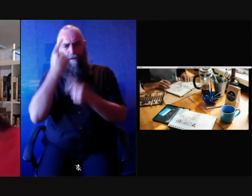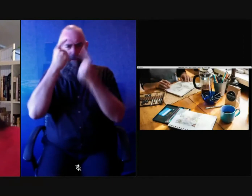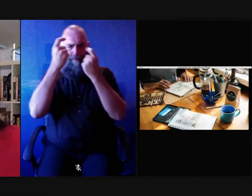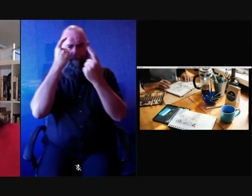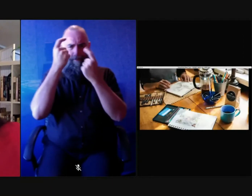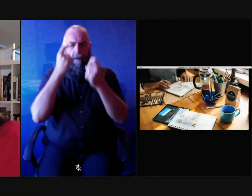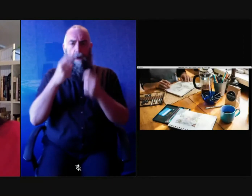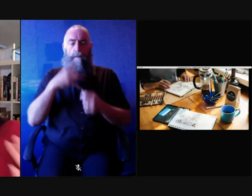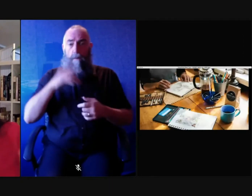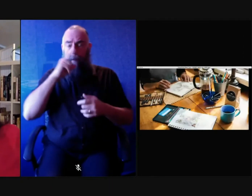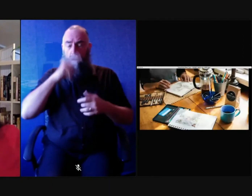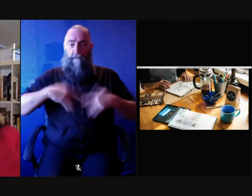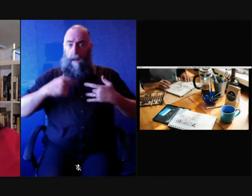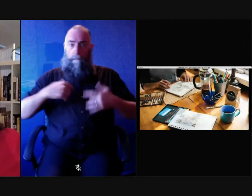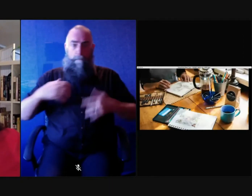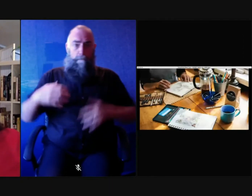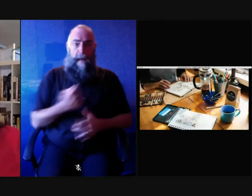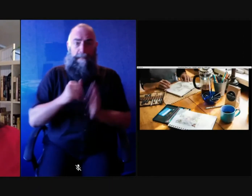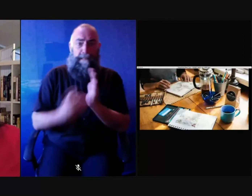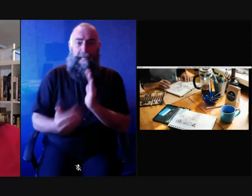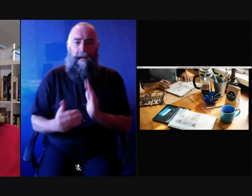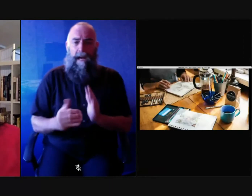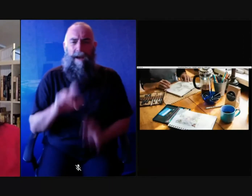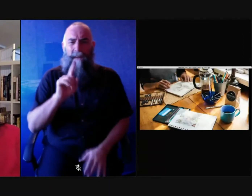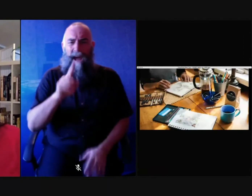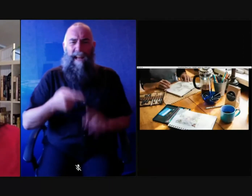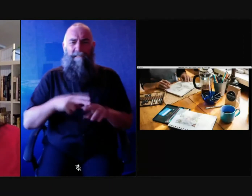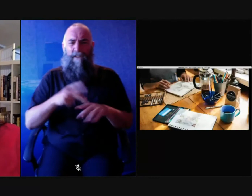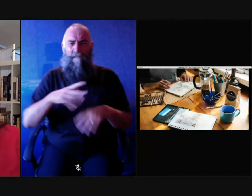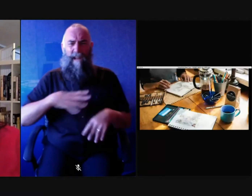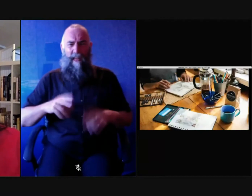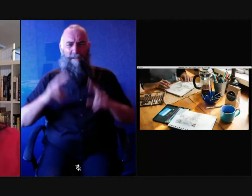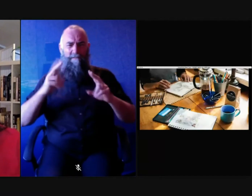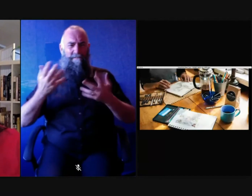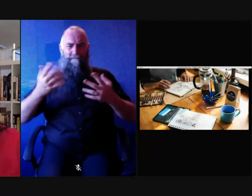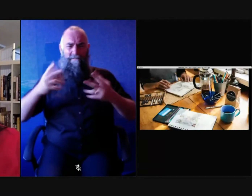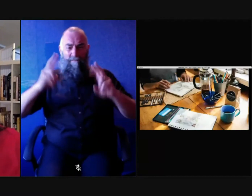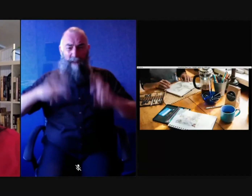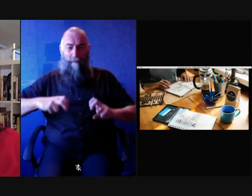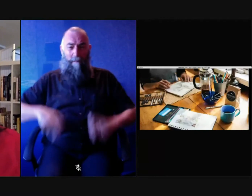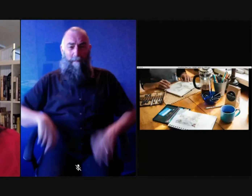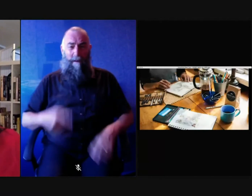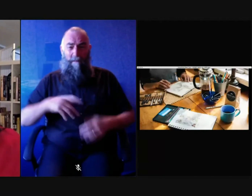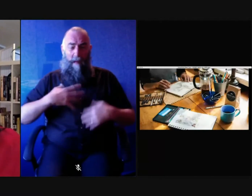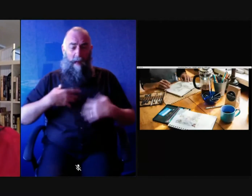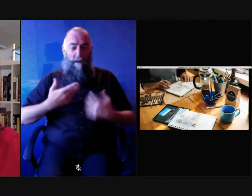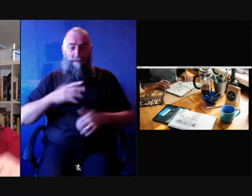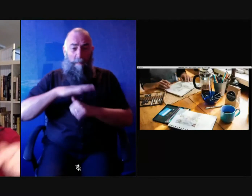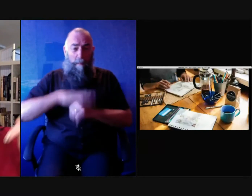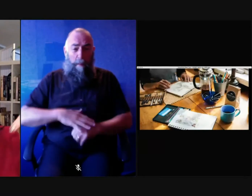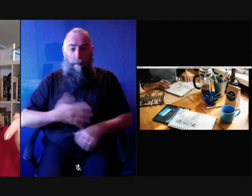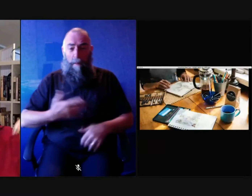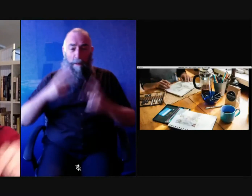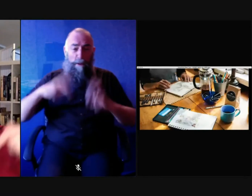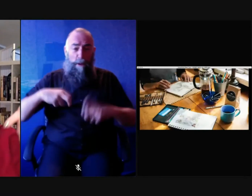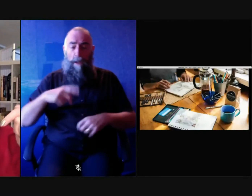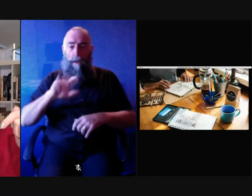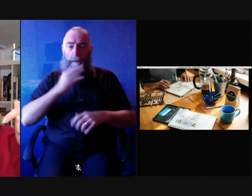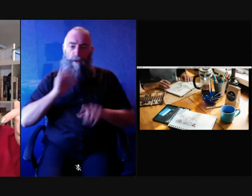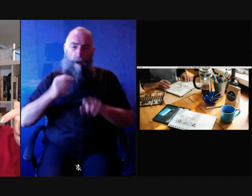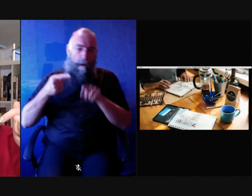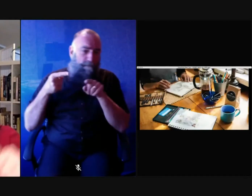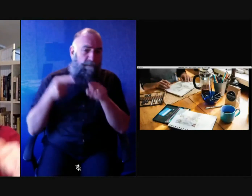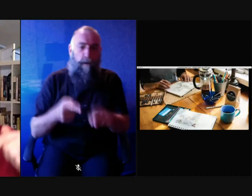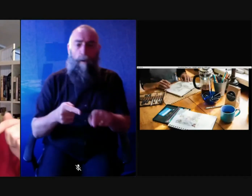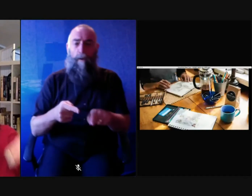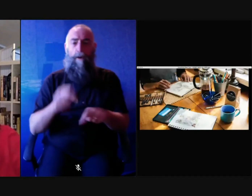things happen. But if you're feeling like crap, just feel like crap for a while. You can't force your creativity